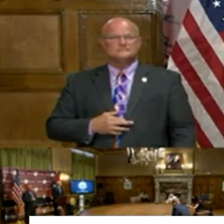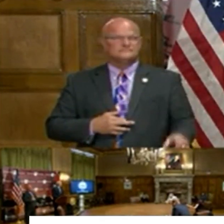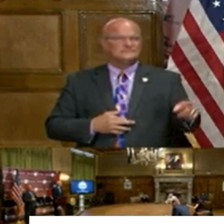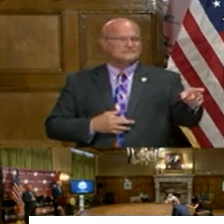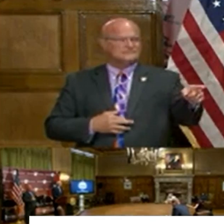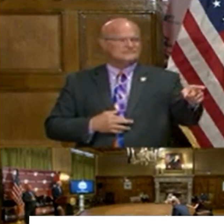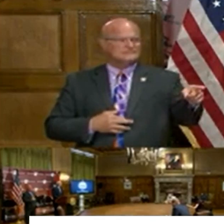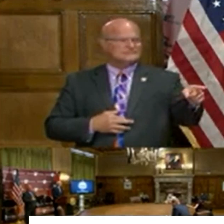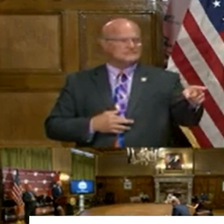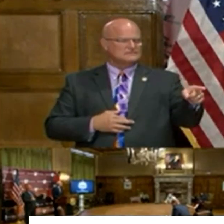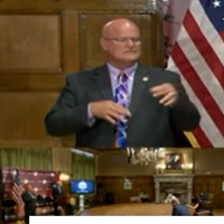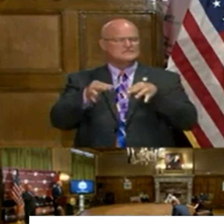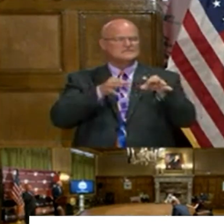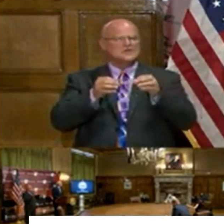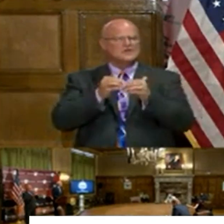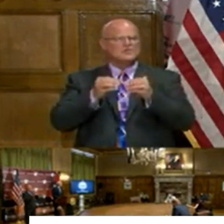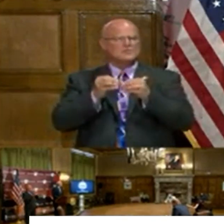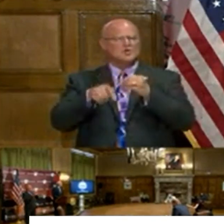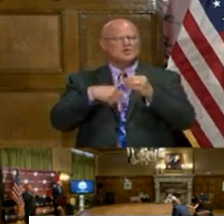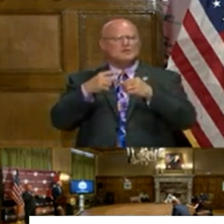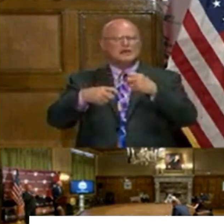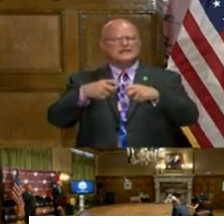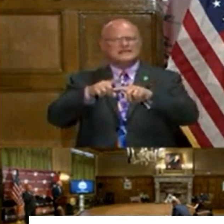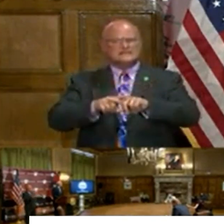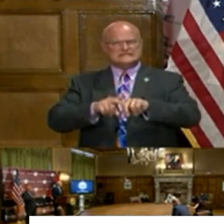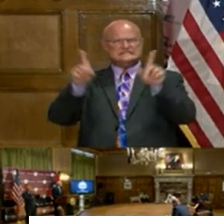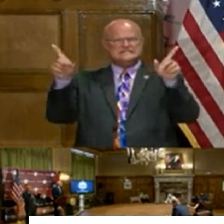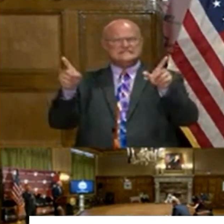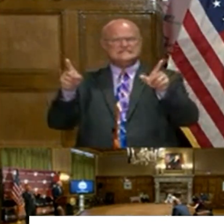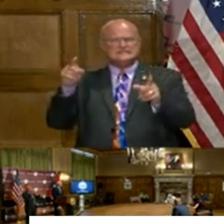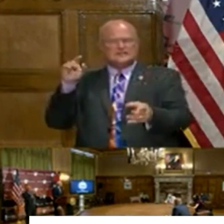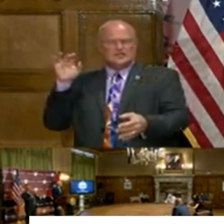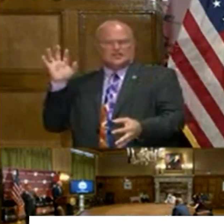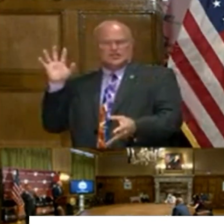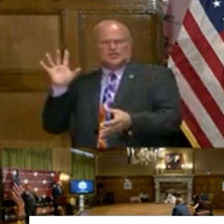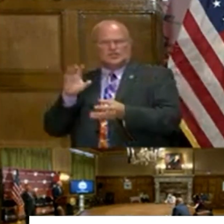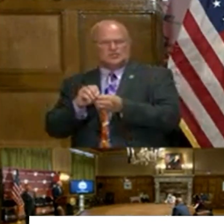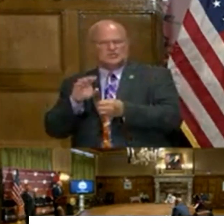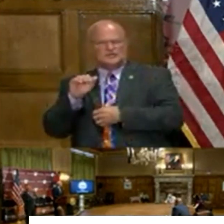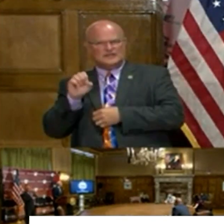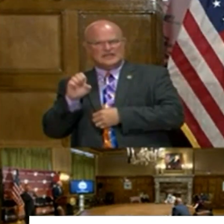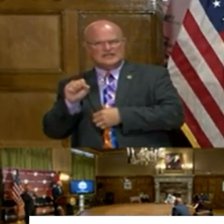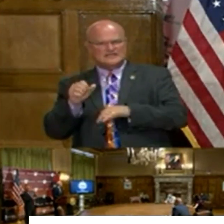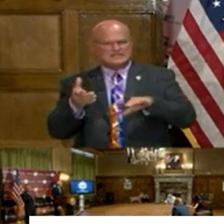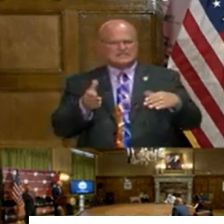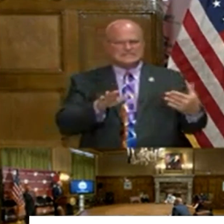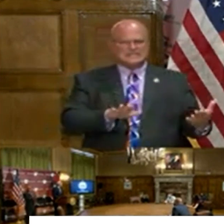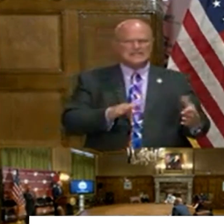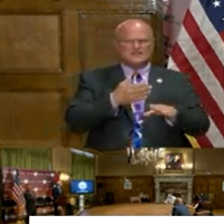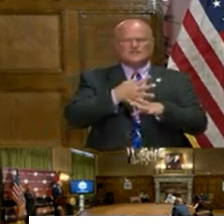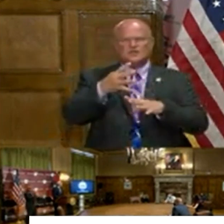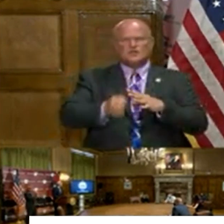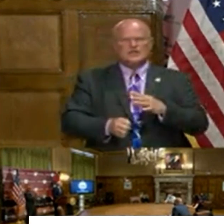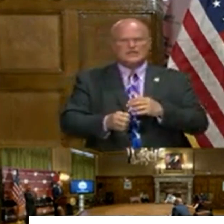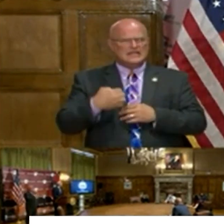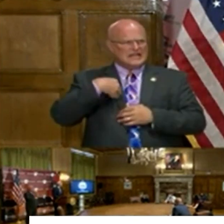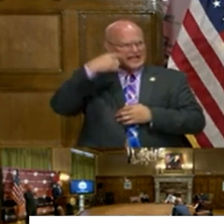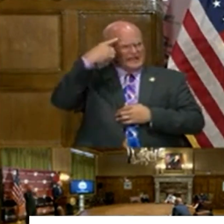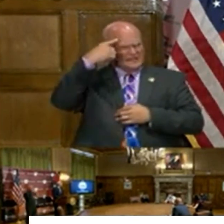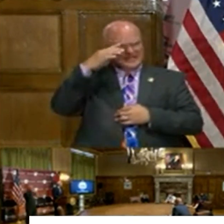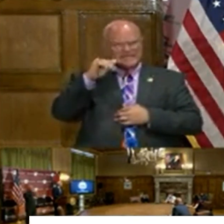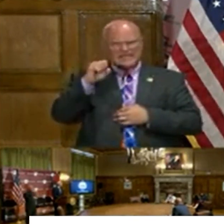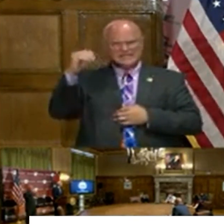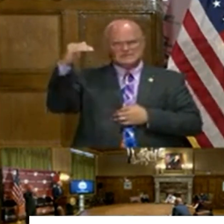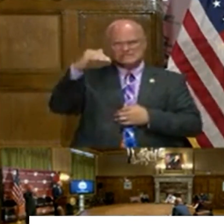Governor, could you tell us a little bit about the disparity in cumulative cases and deaths over the weekend? I think cases